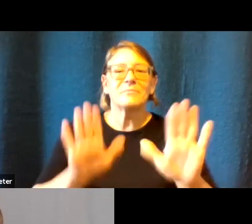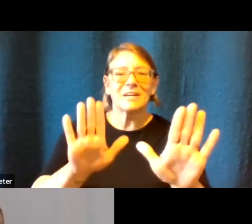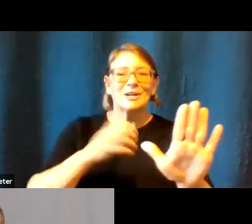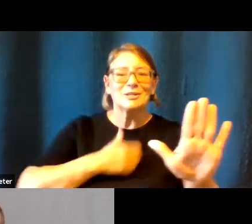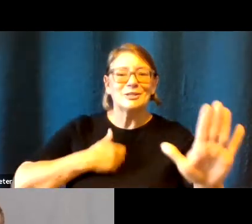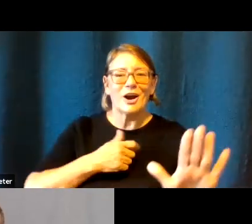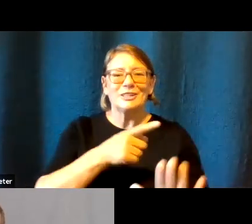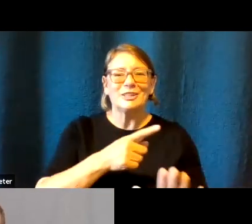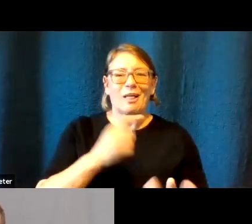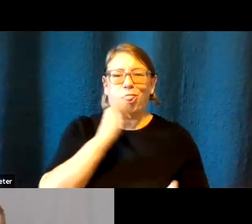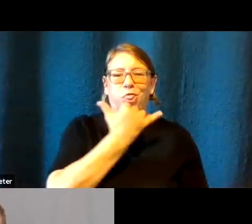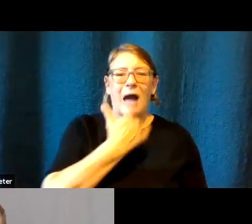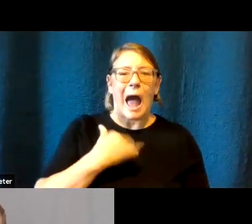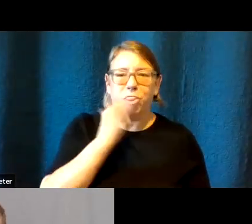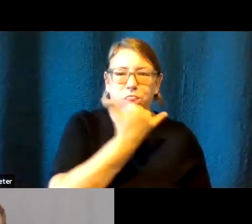5013C, I'm sorry.